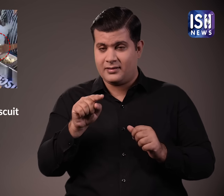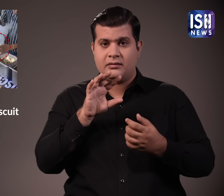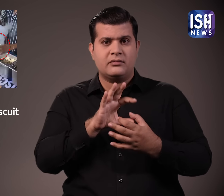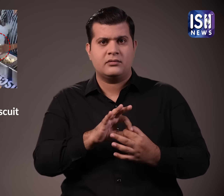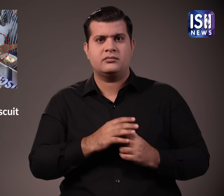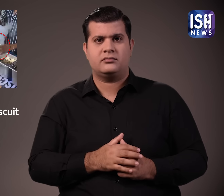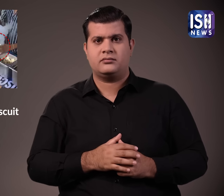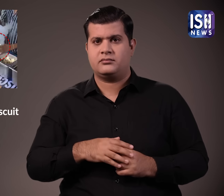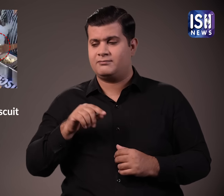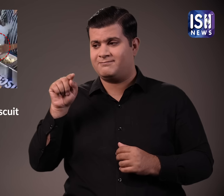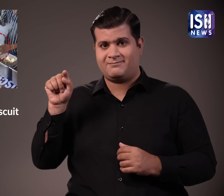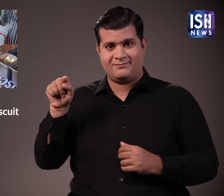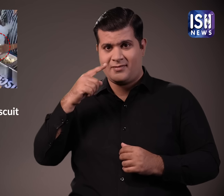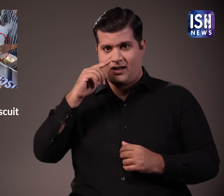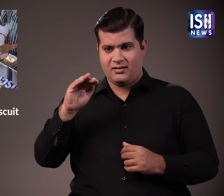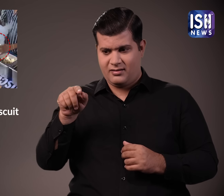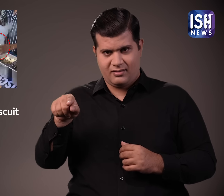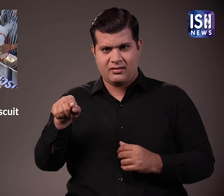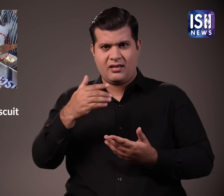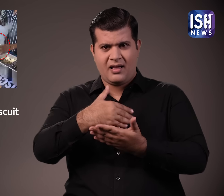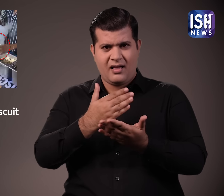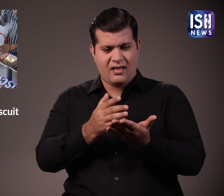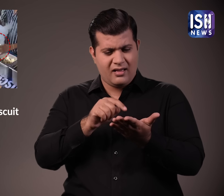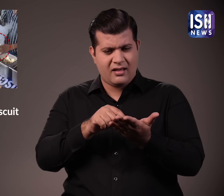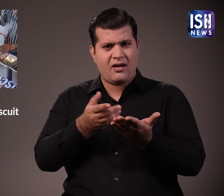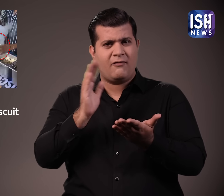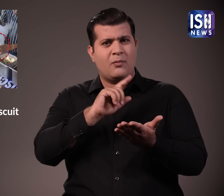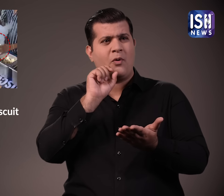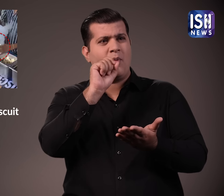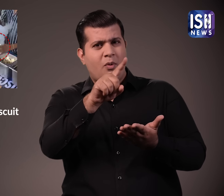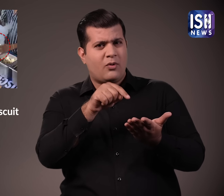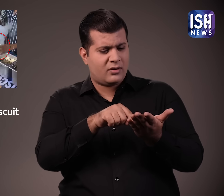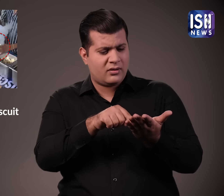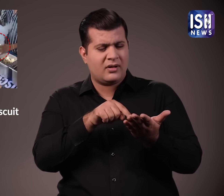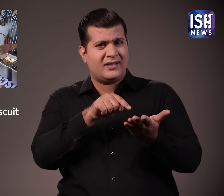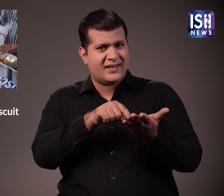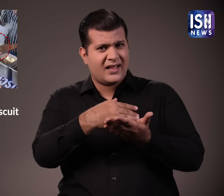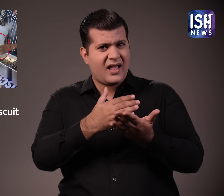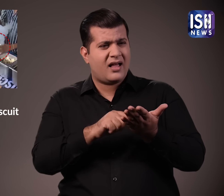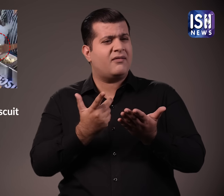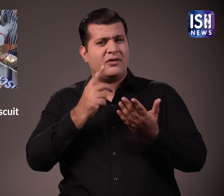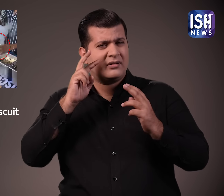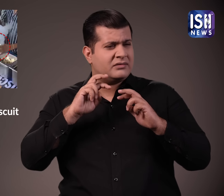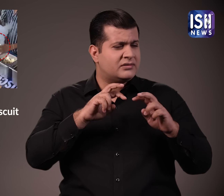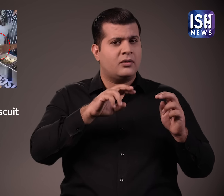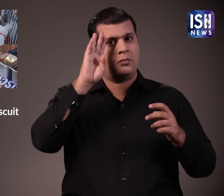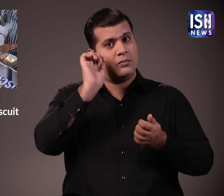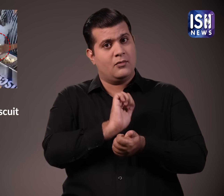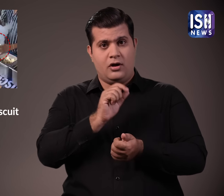April 2024. The Patiala police found the bakery from where the cake was ordered and collected cake